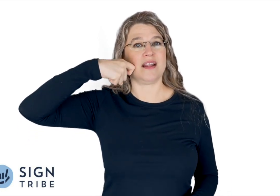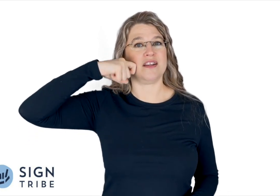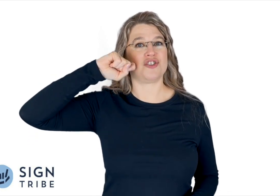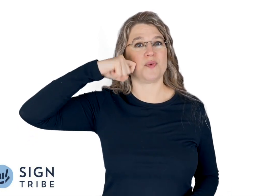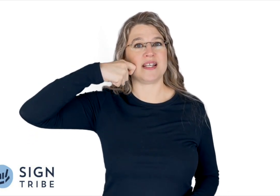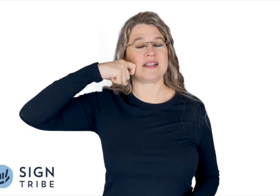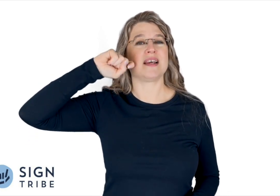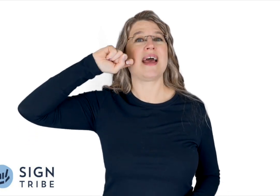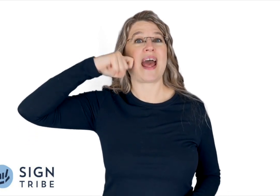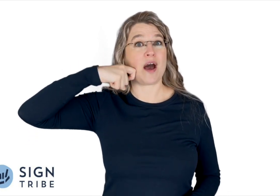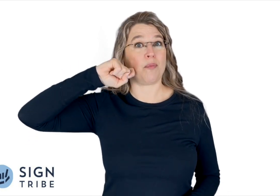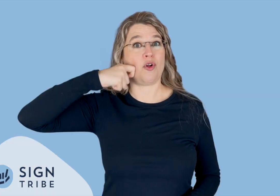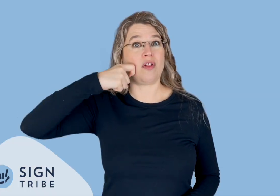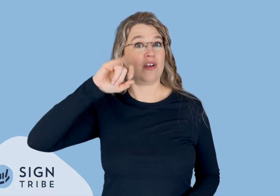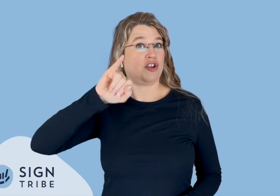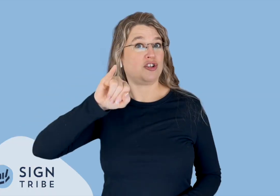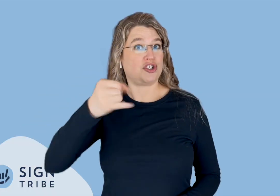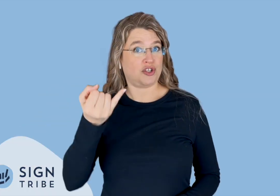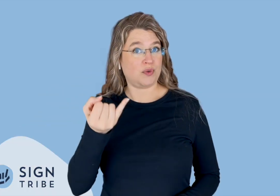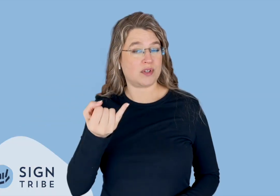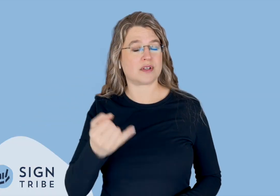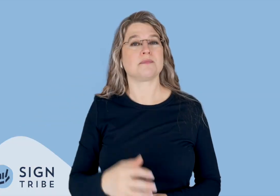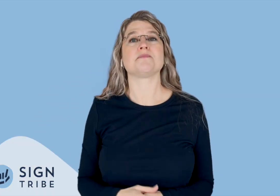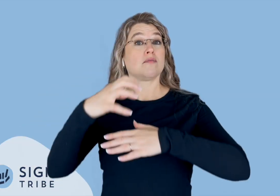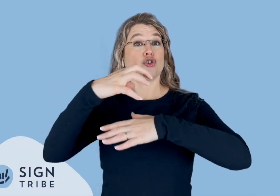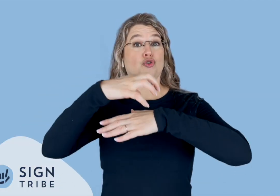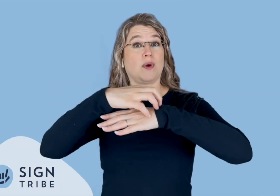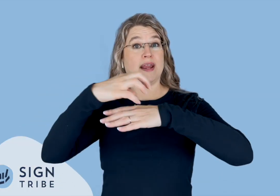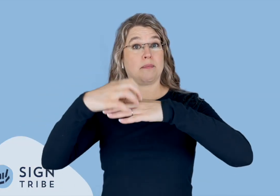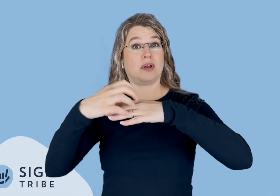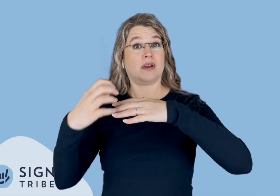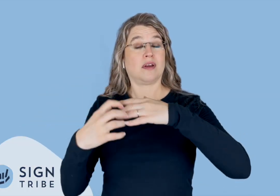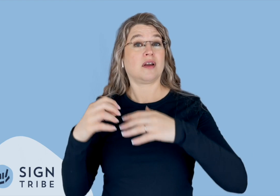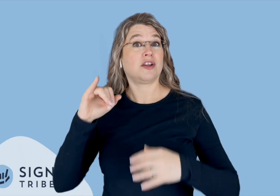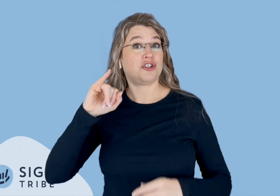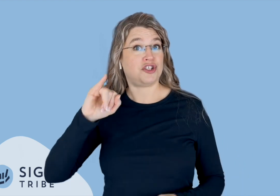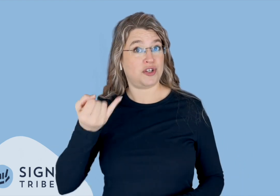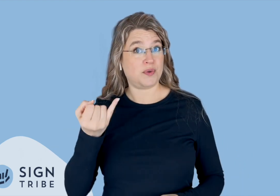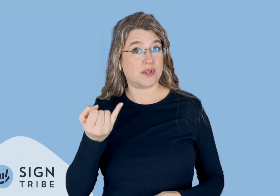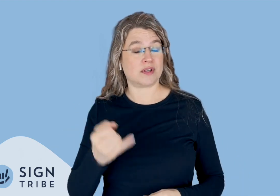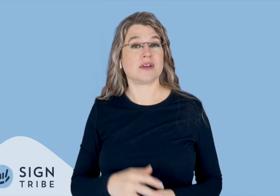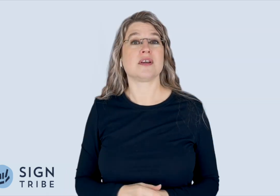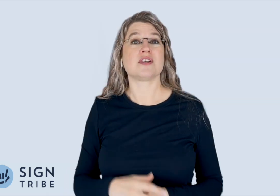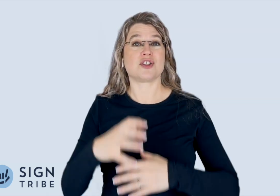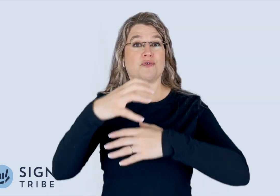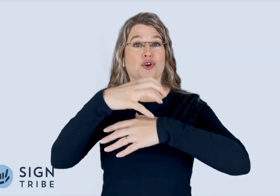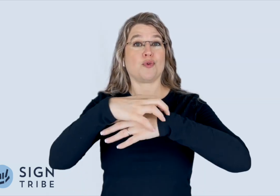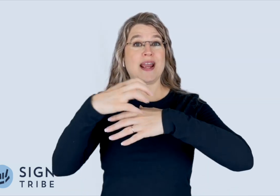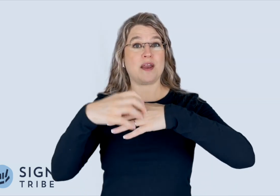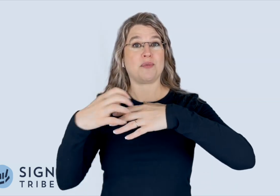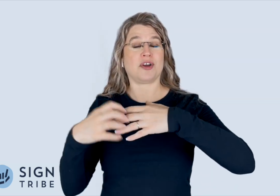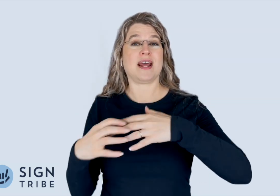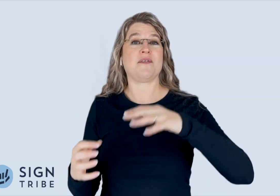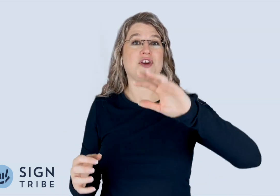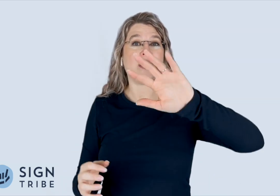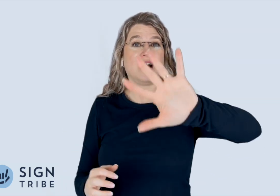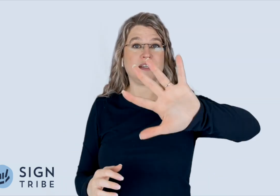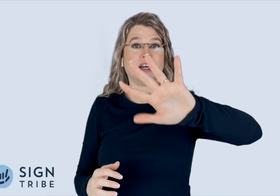then twist. Apple juice, grape juice. So for grape, you're gonna have your non-dominant